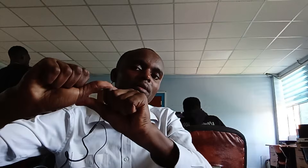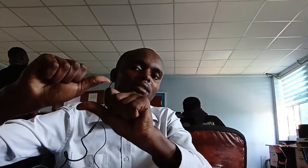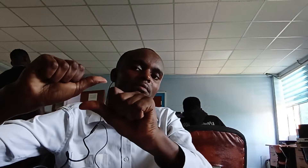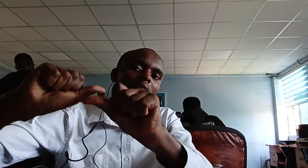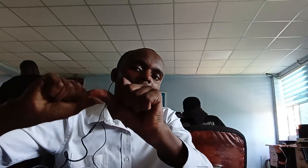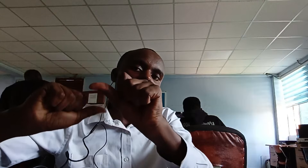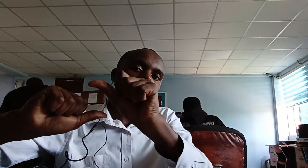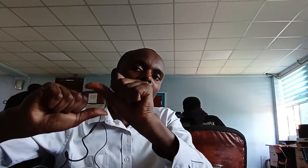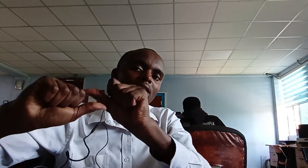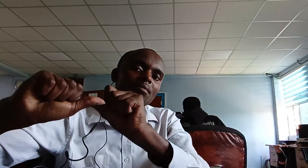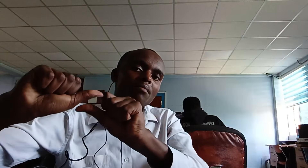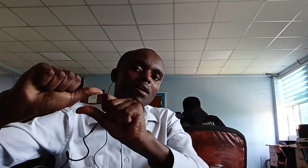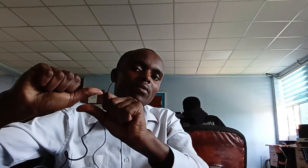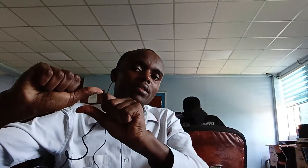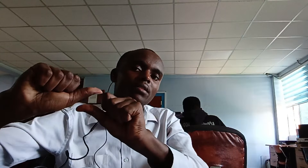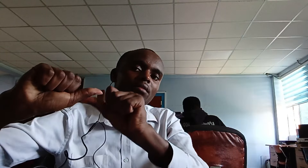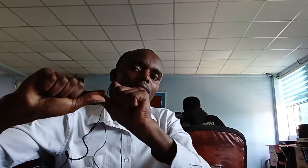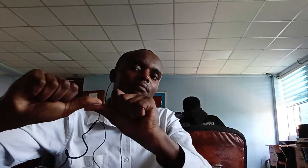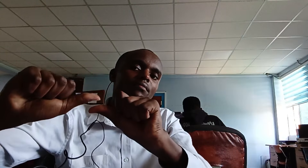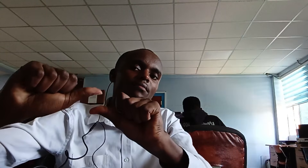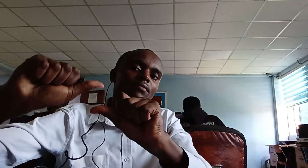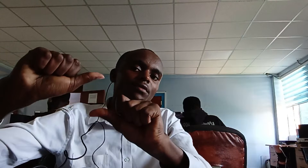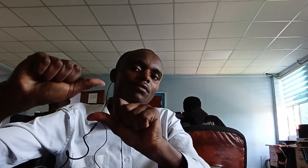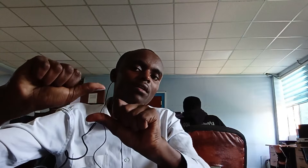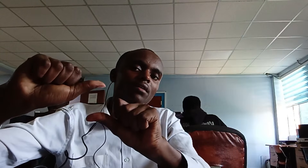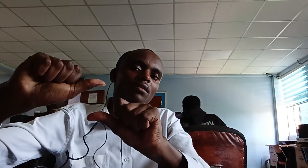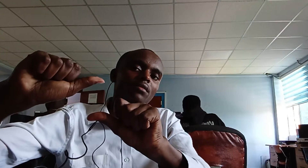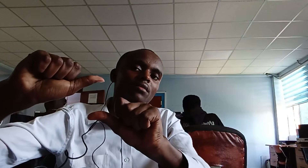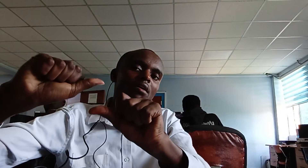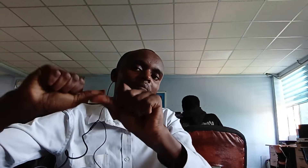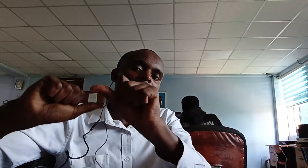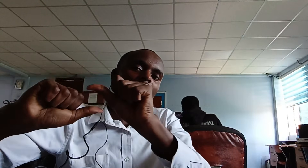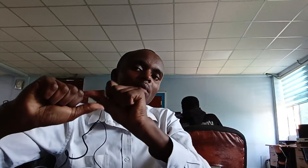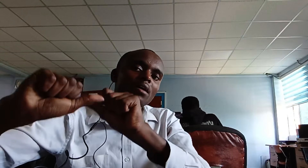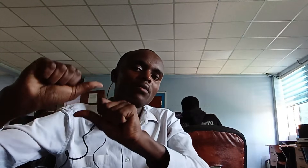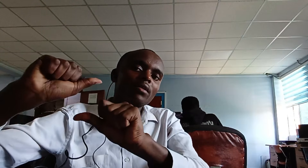is backwards. Backwards. Like this. Move backwards.